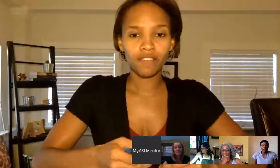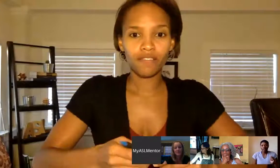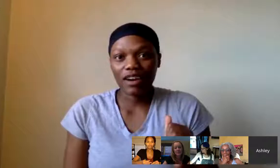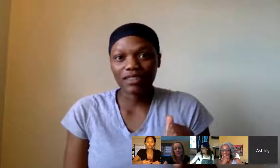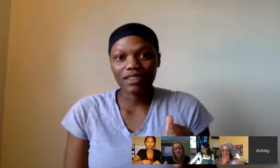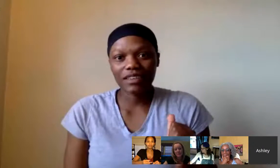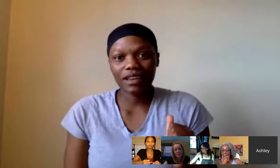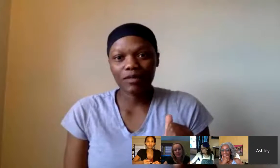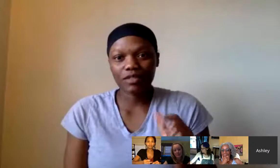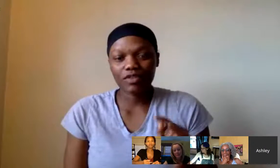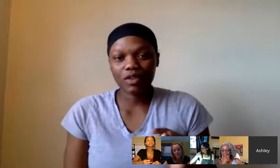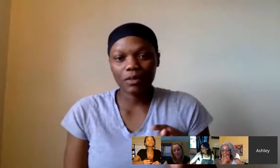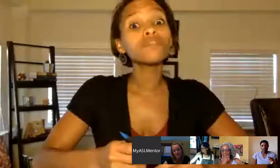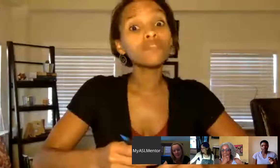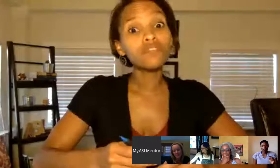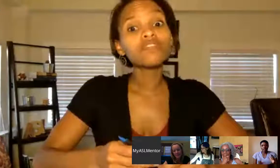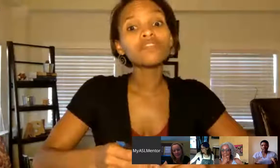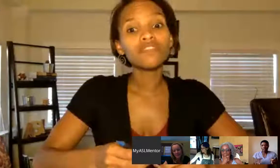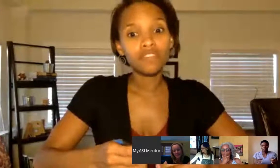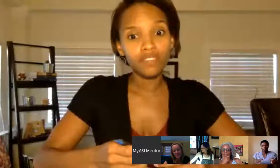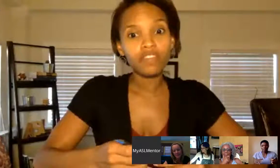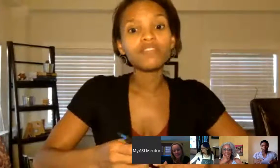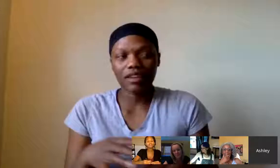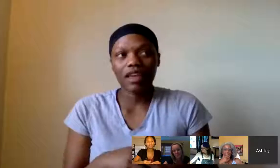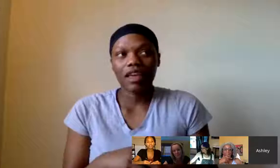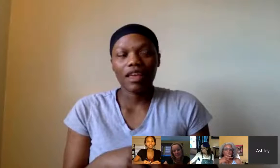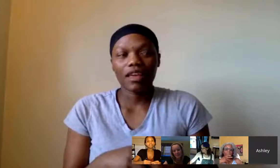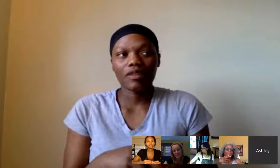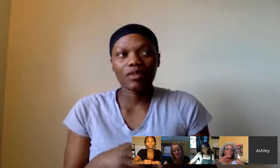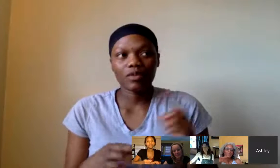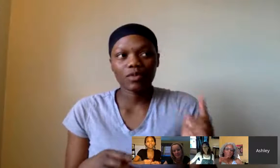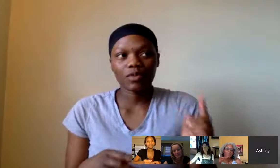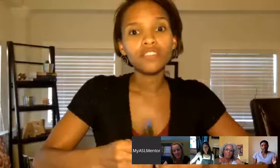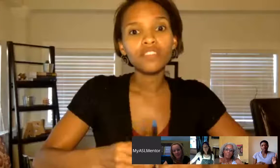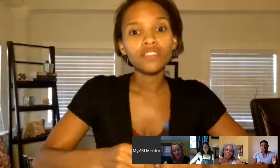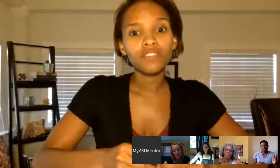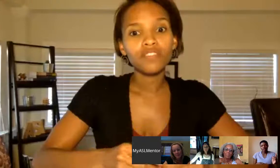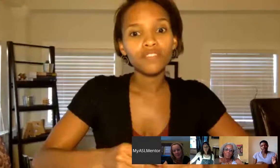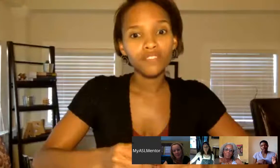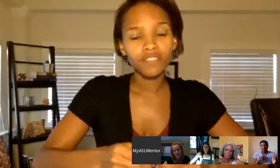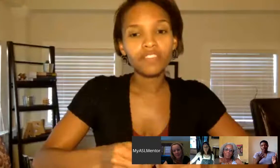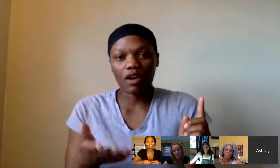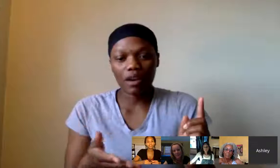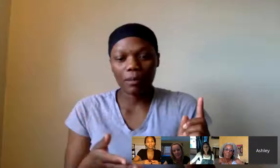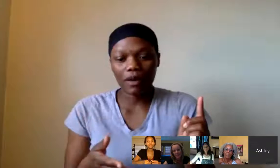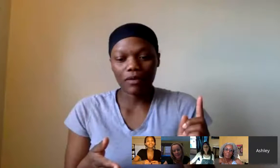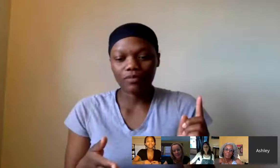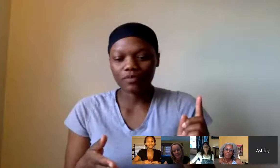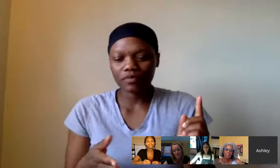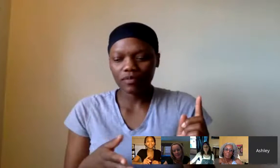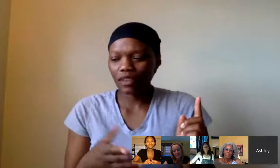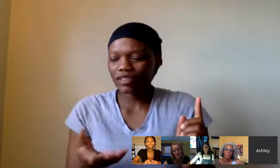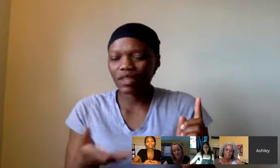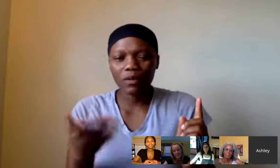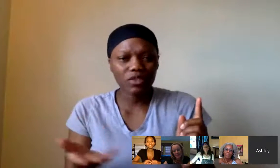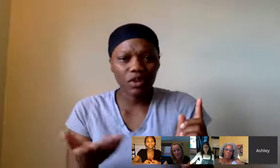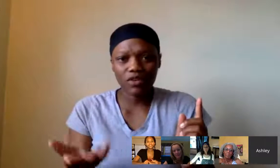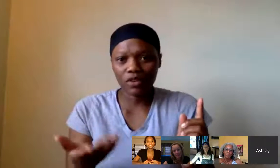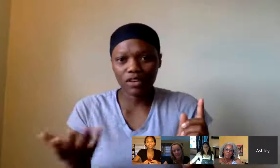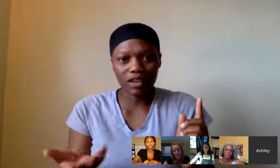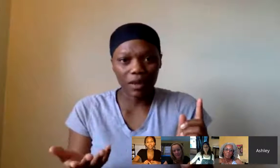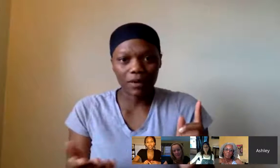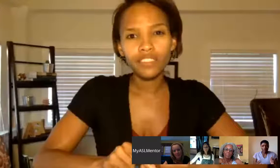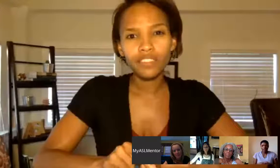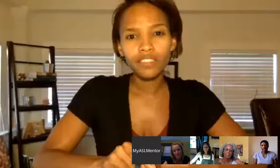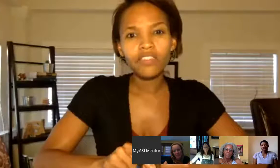At RIT, interpreting setting, and there was one parent speaking. They were talking about how someone stole her from